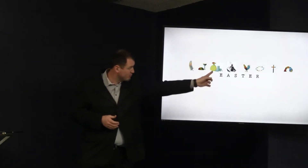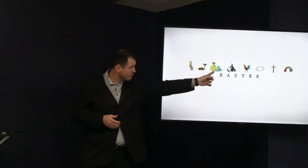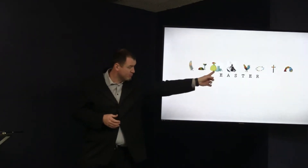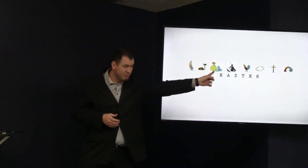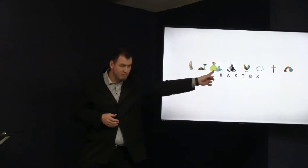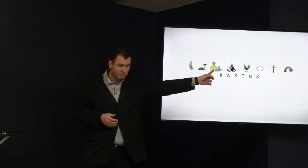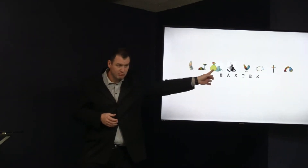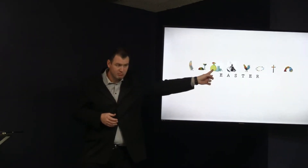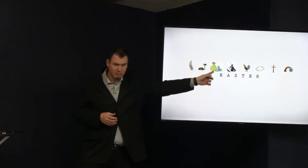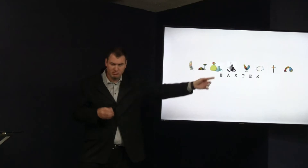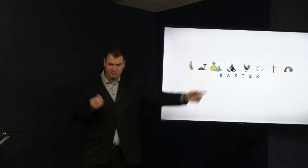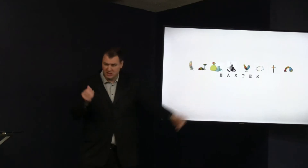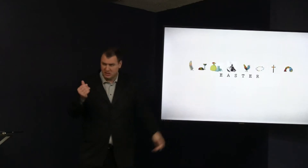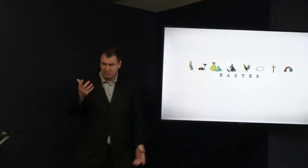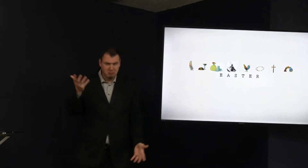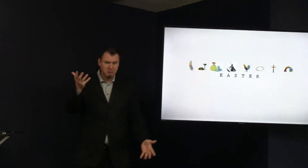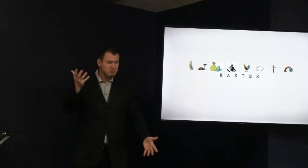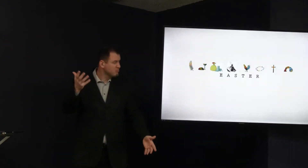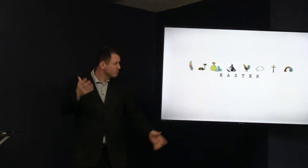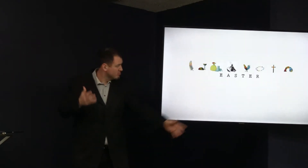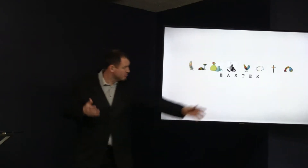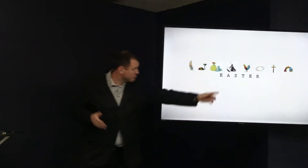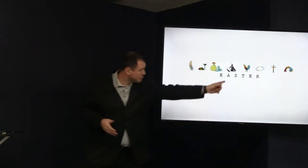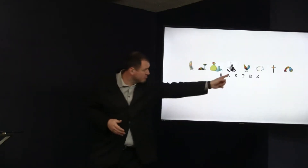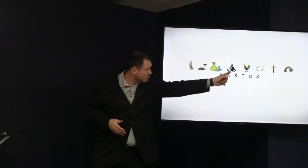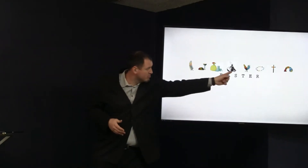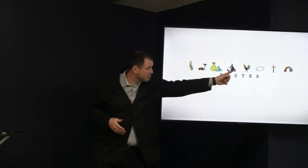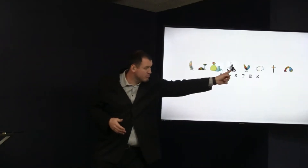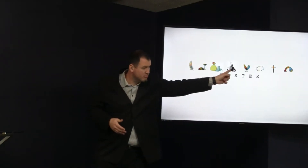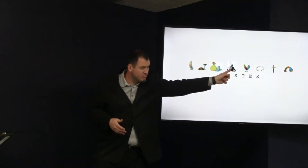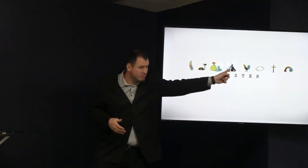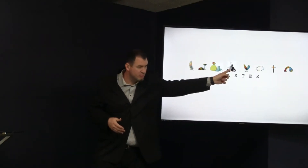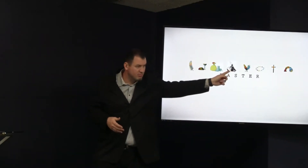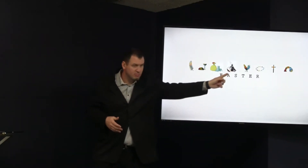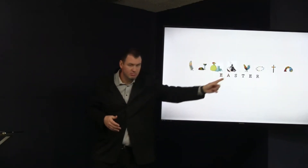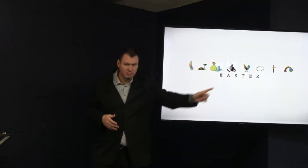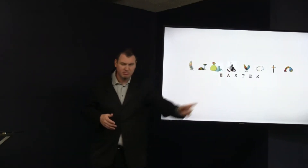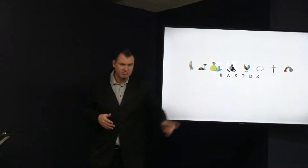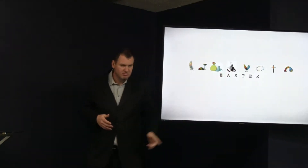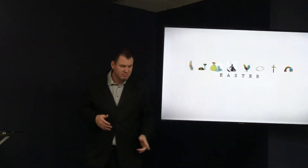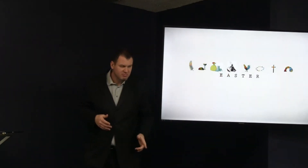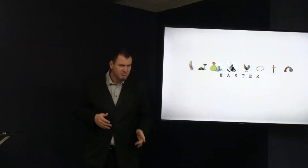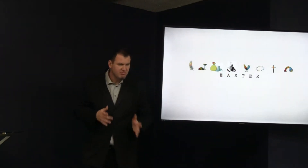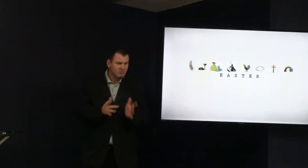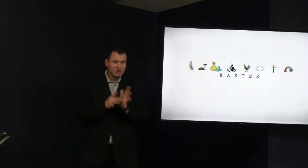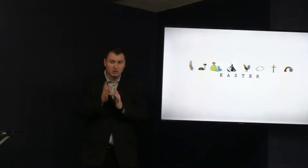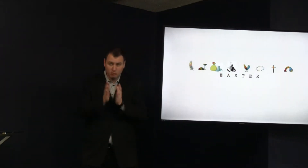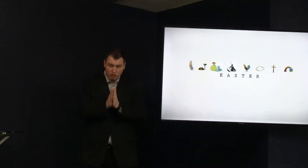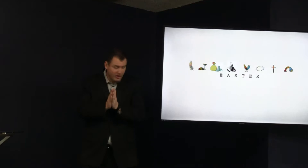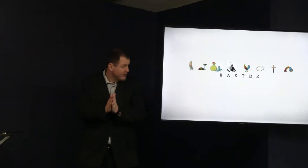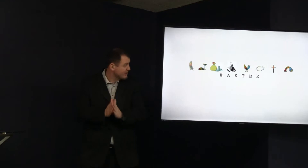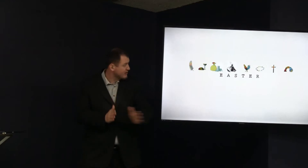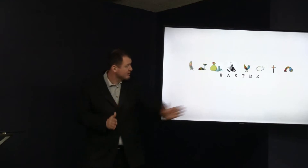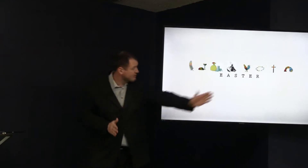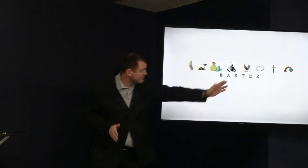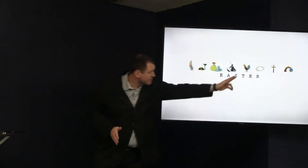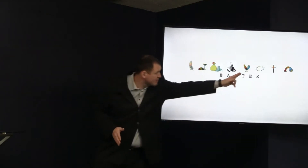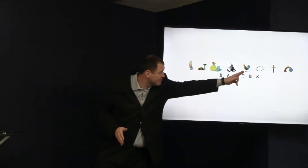bread and the wine. Third one, fourth. This is